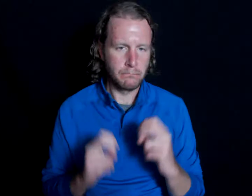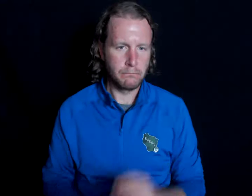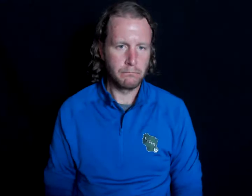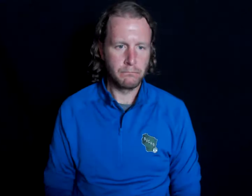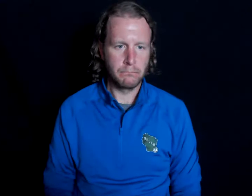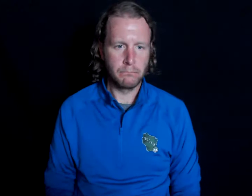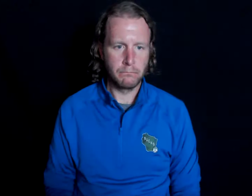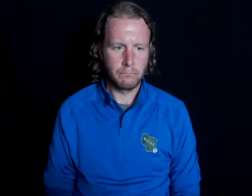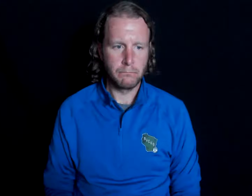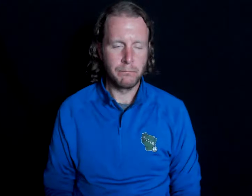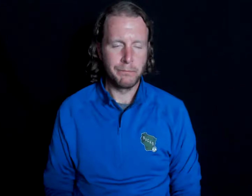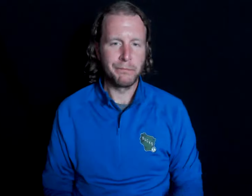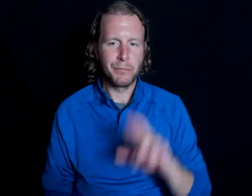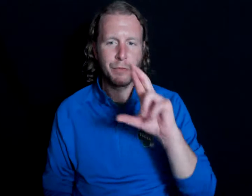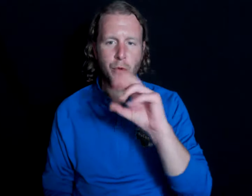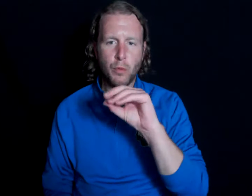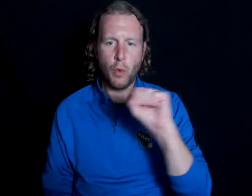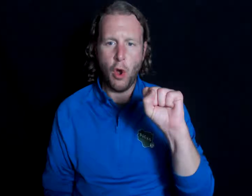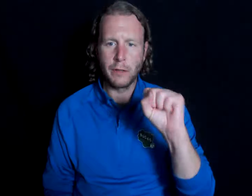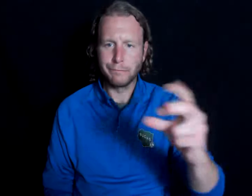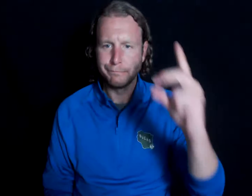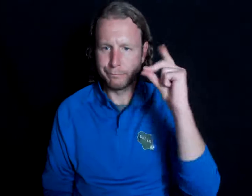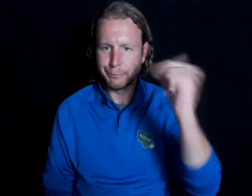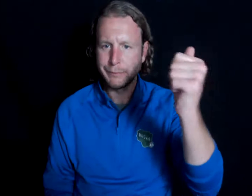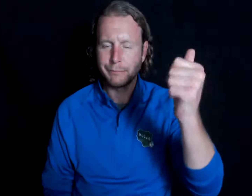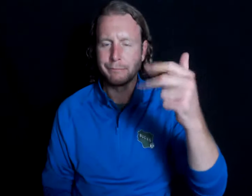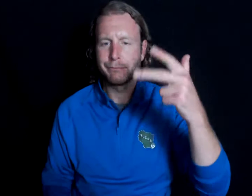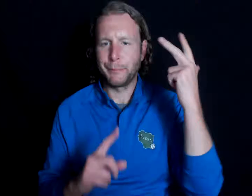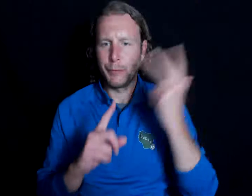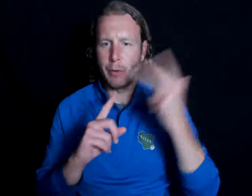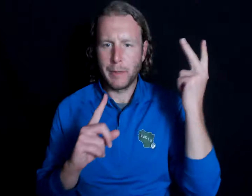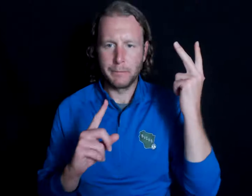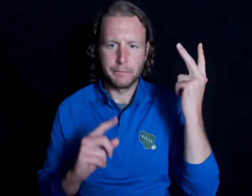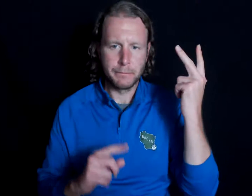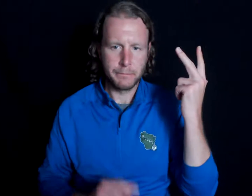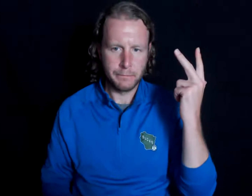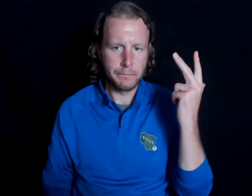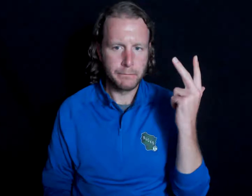Terrence Ross with a quick trigger. One of his rare long jumpers today.